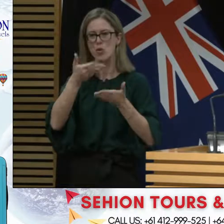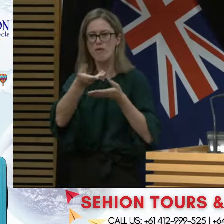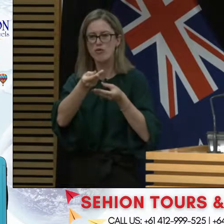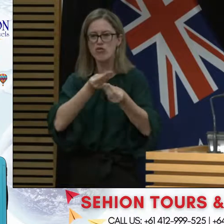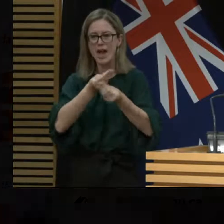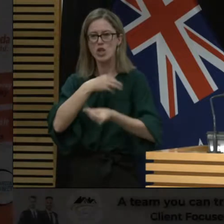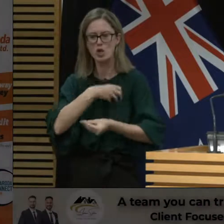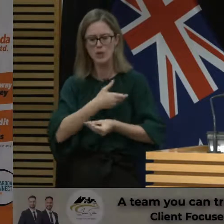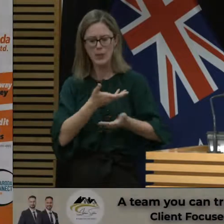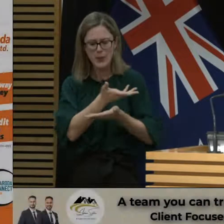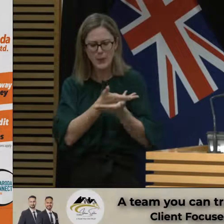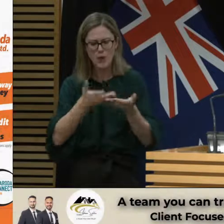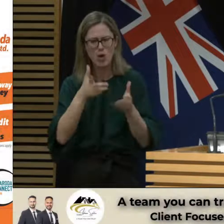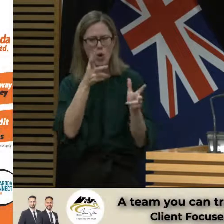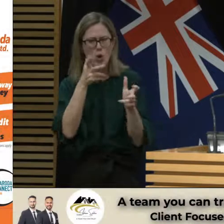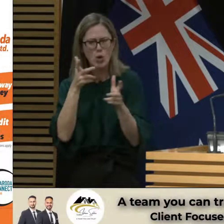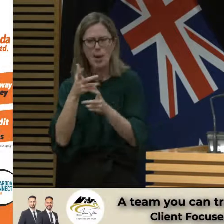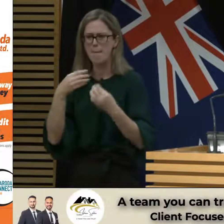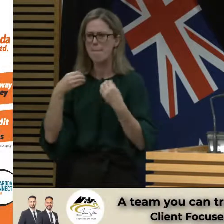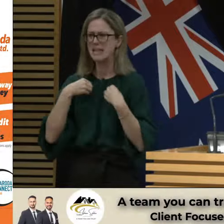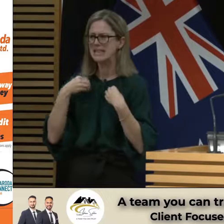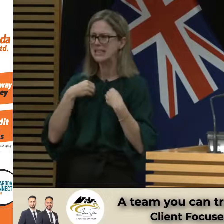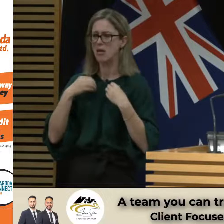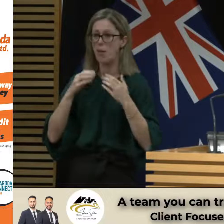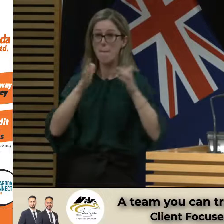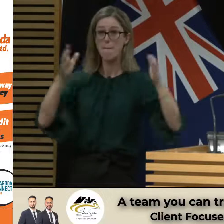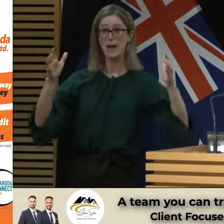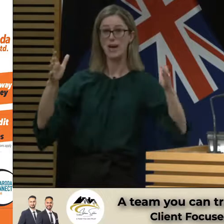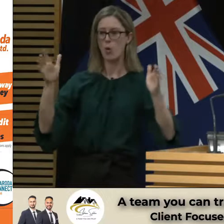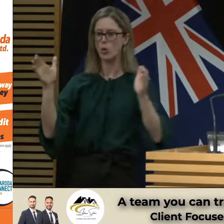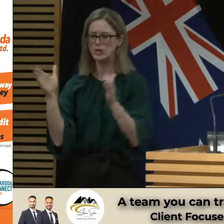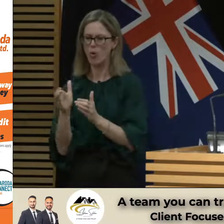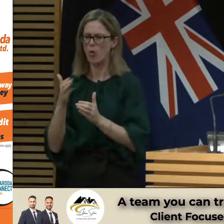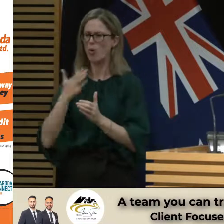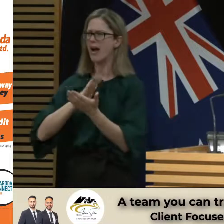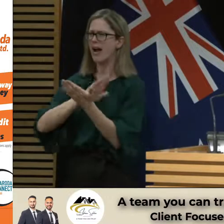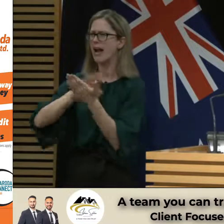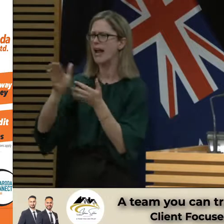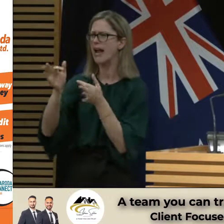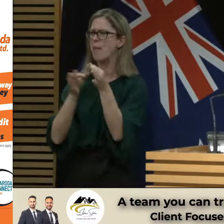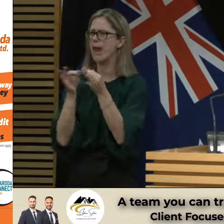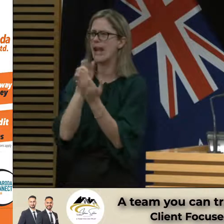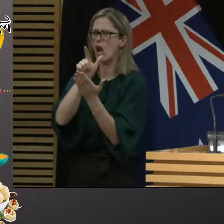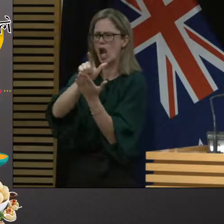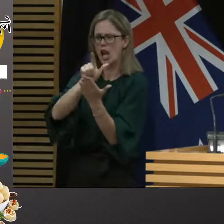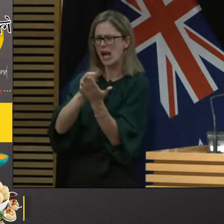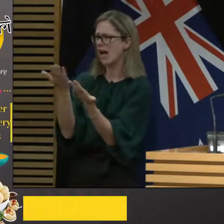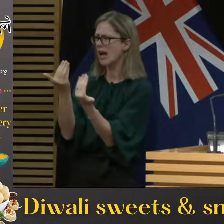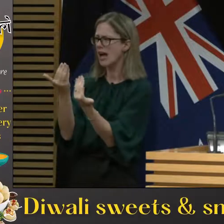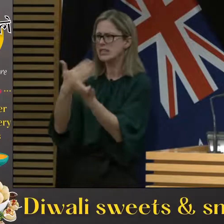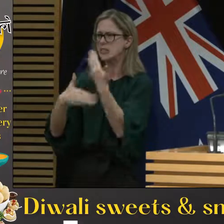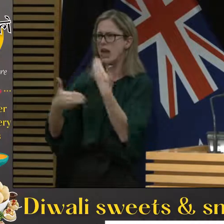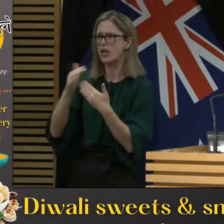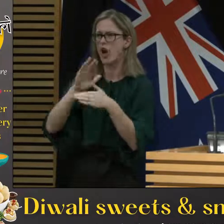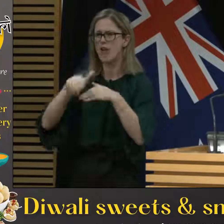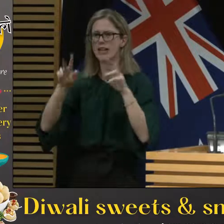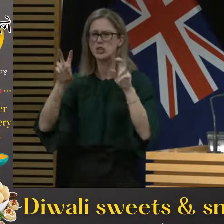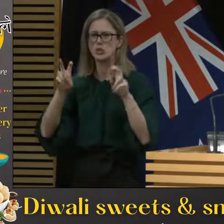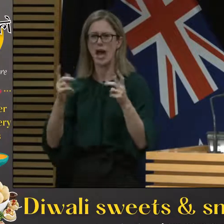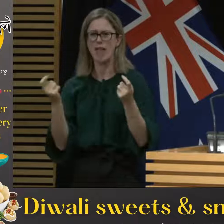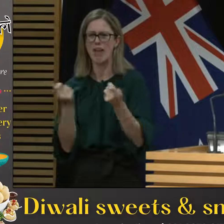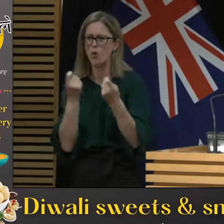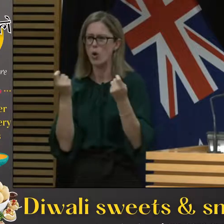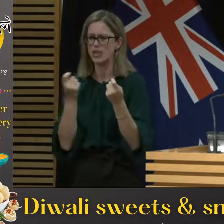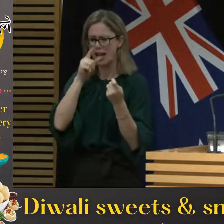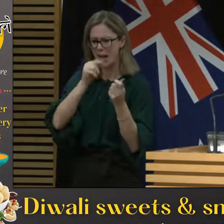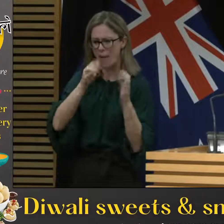the clear message we have heard is that businesses, large and small, want a clear legal framework on the issue of vaccines and vaccine